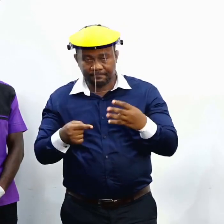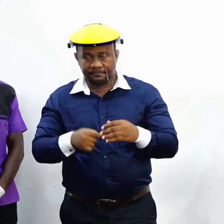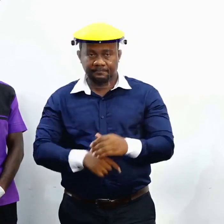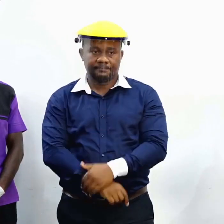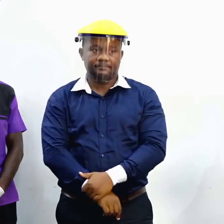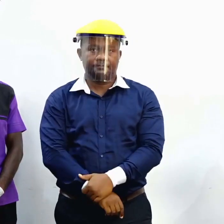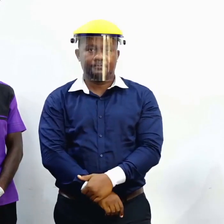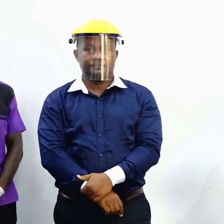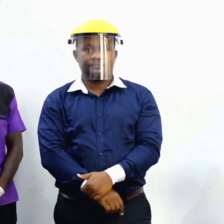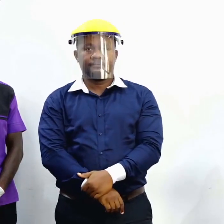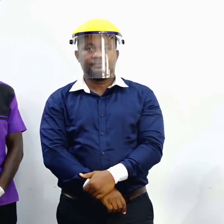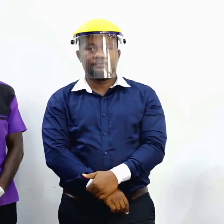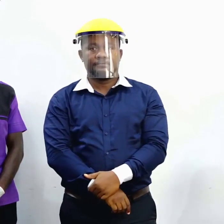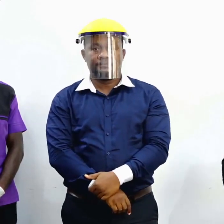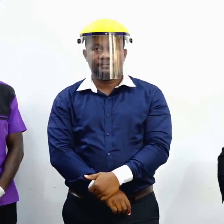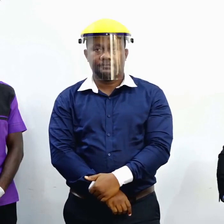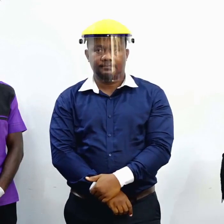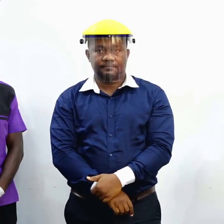Then